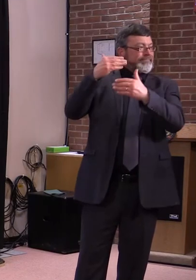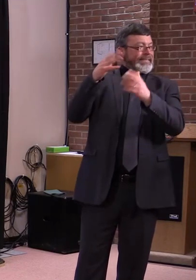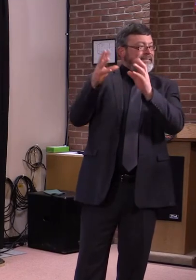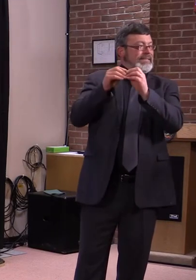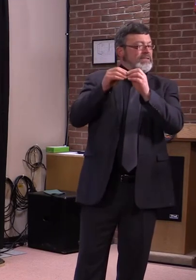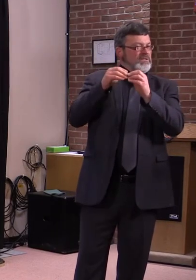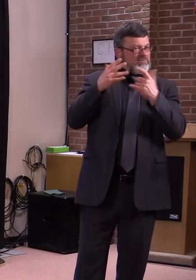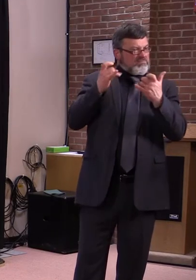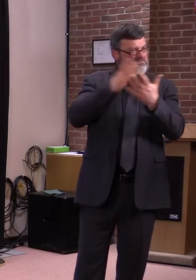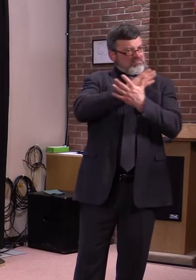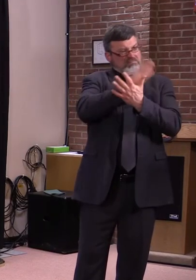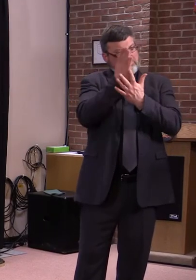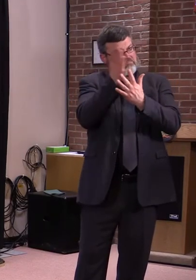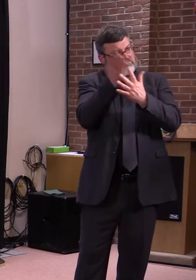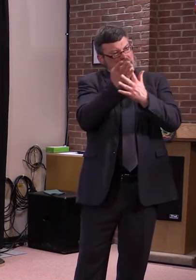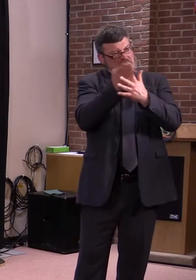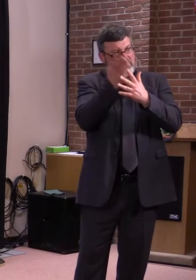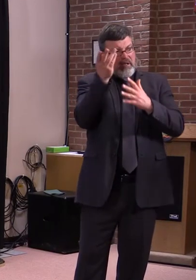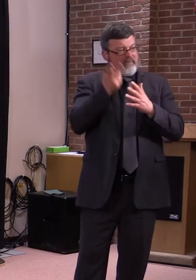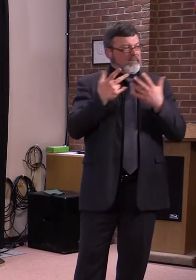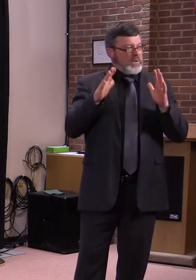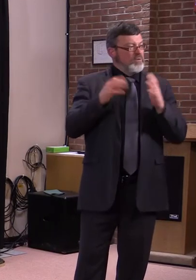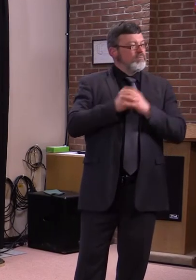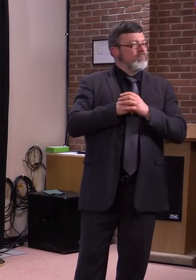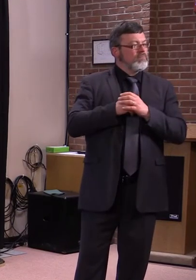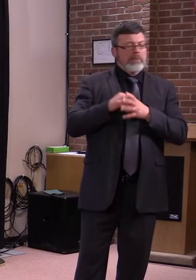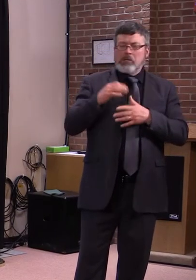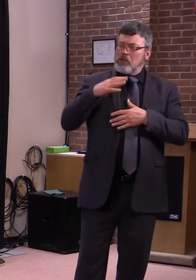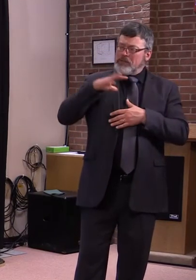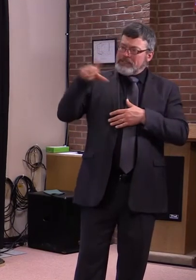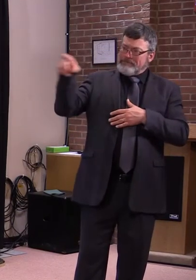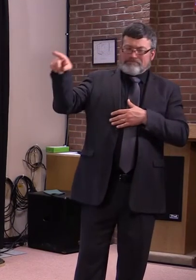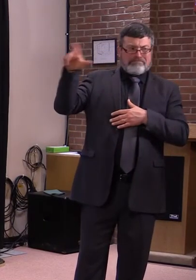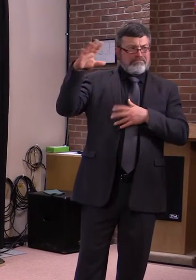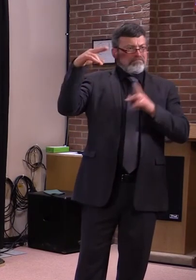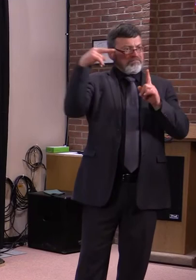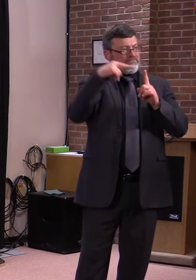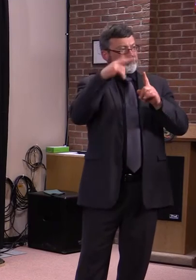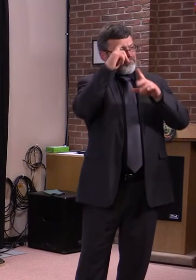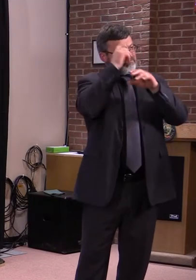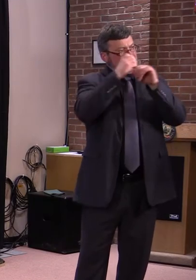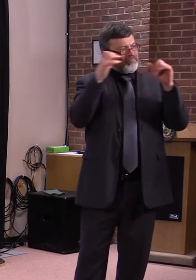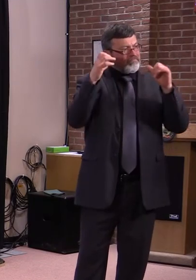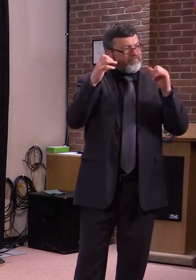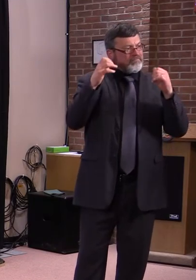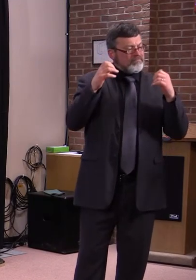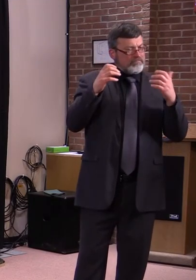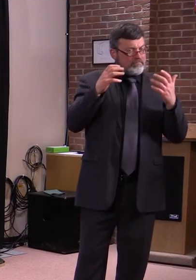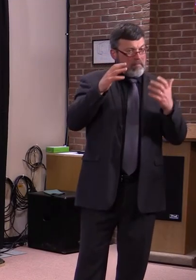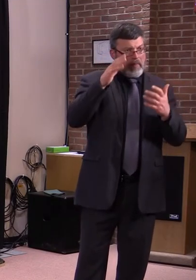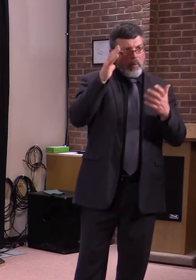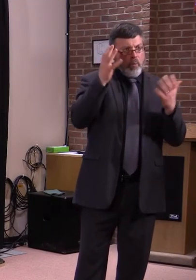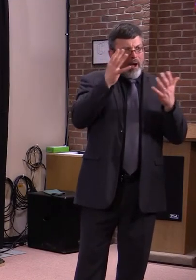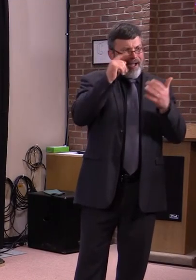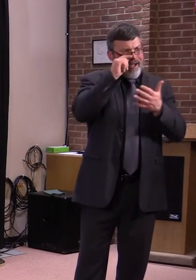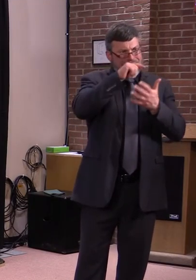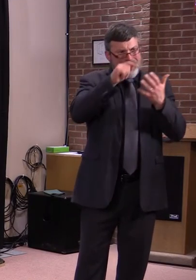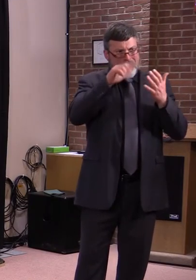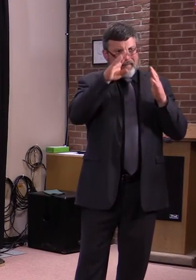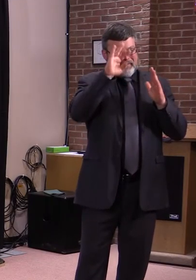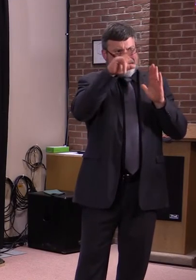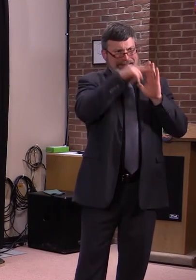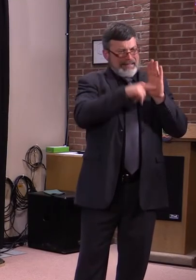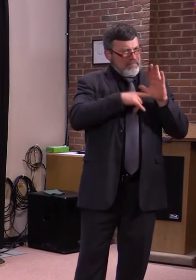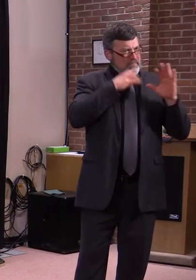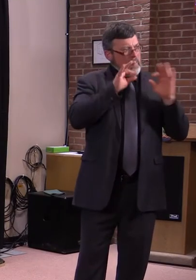curious in your point of view, outside of the necessary bills like the budget, what's the most critical